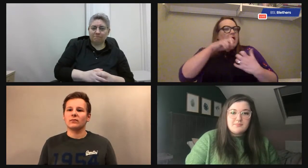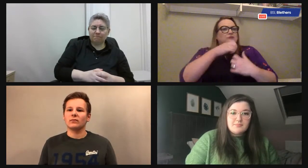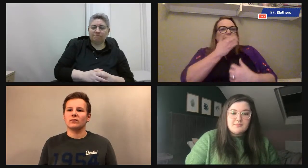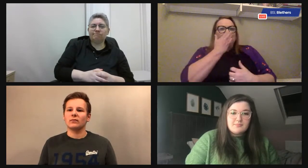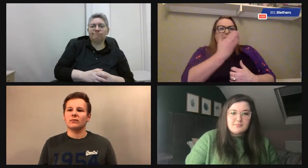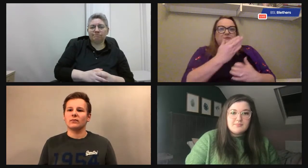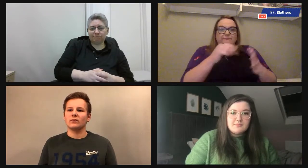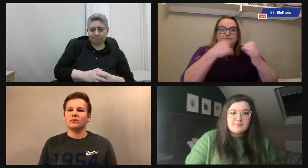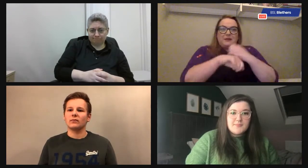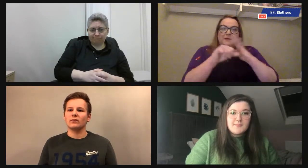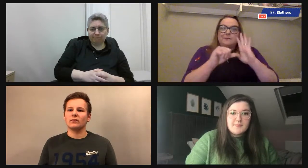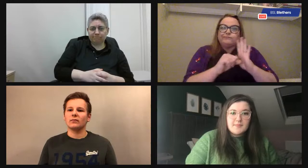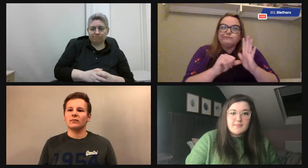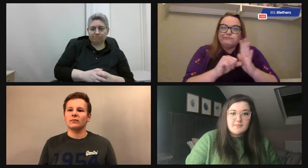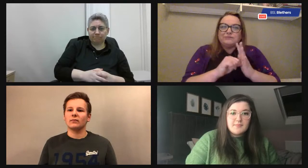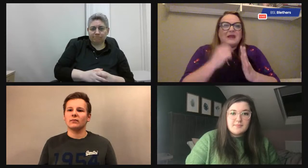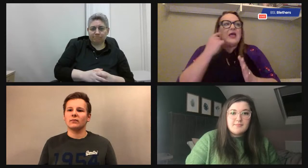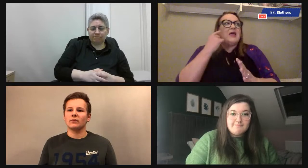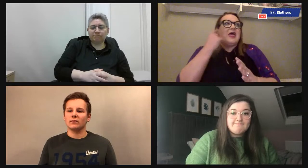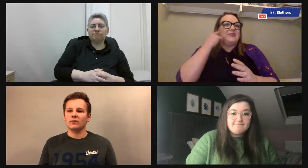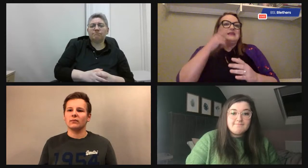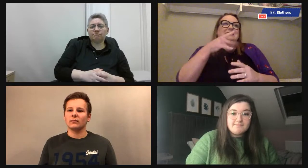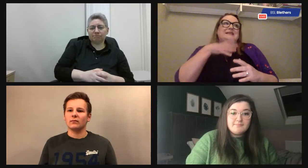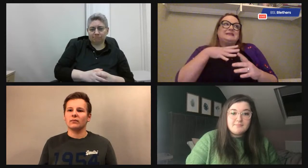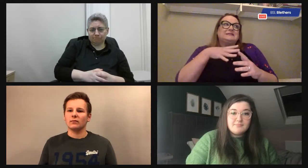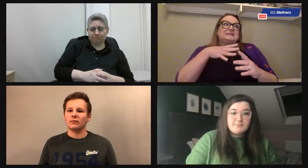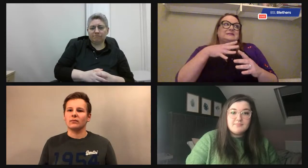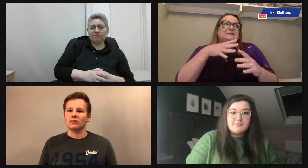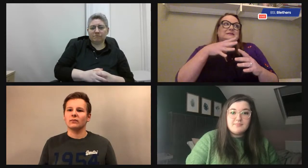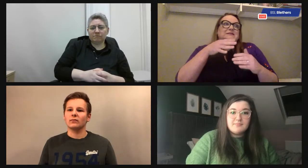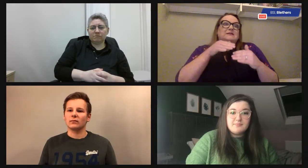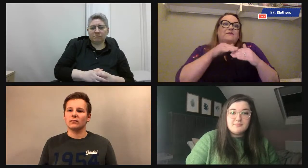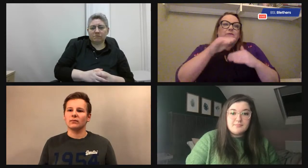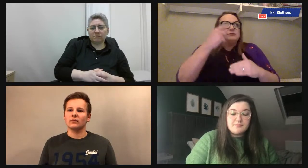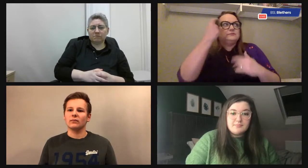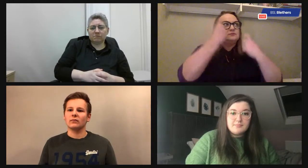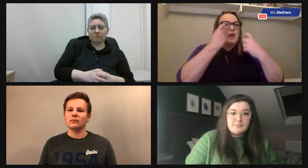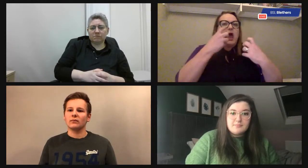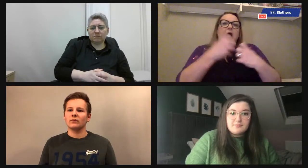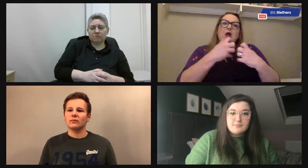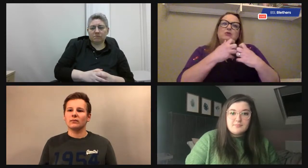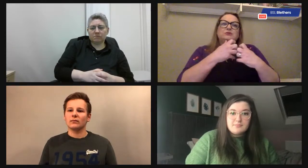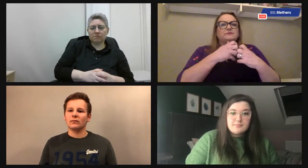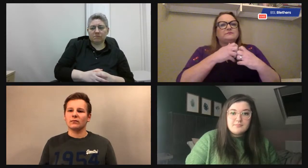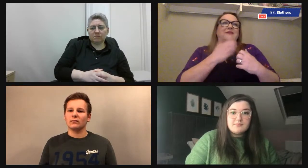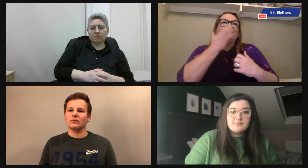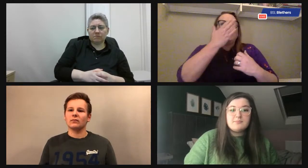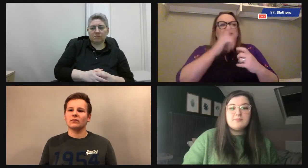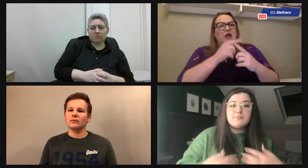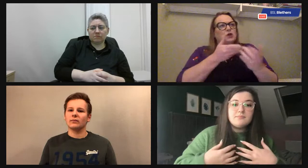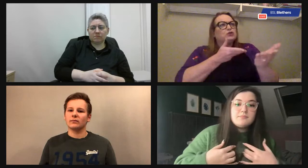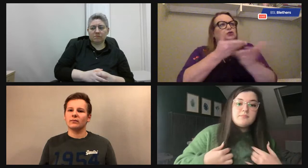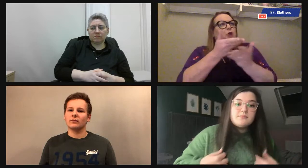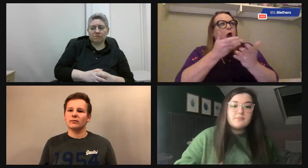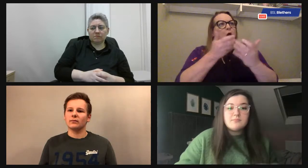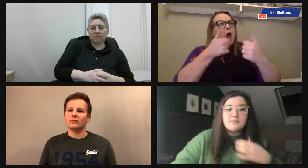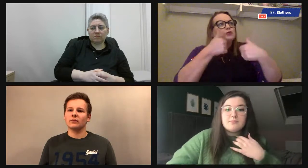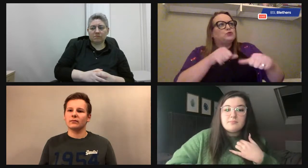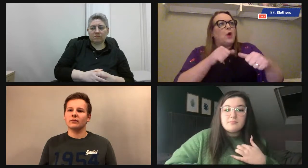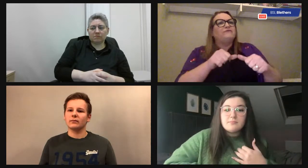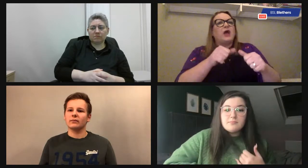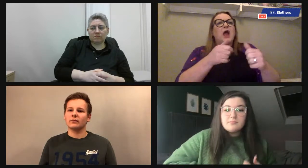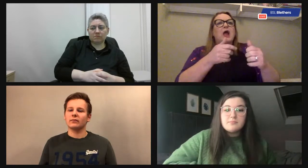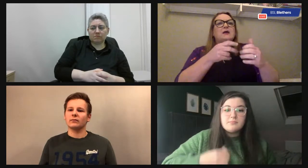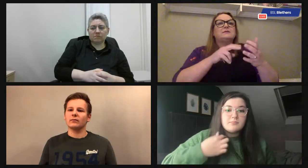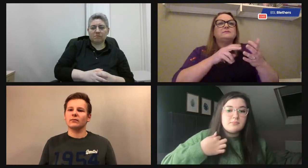maybe we have to actually think about what's actually happening, and maybe educate young deaf people